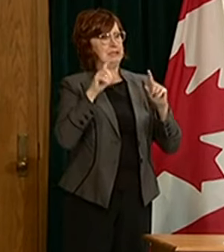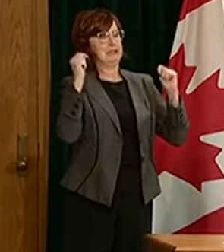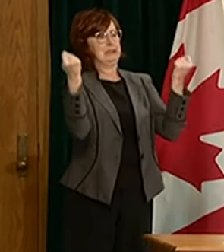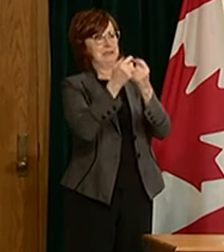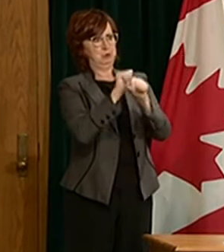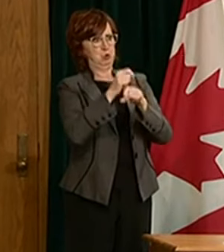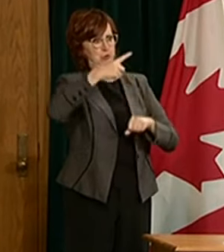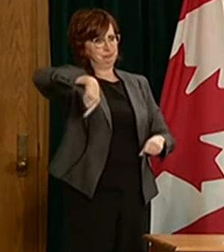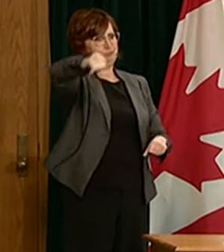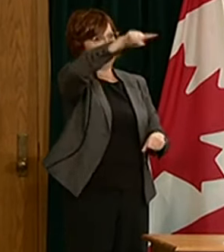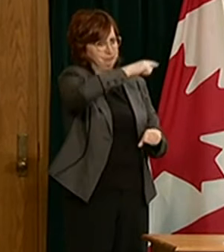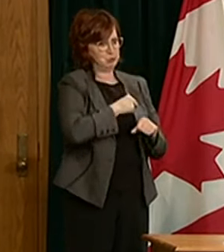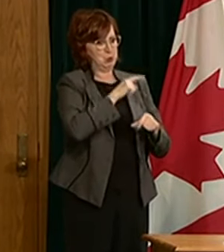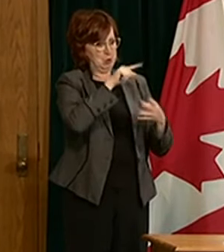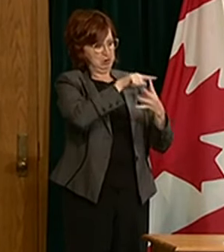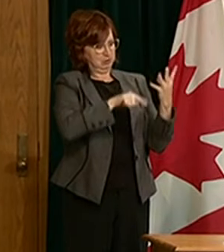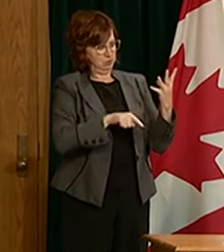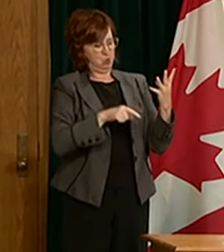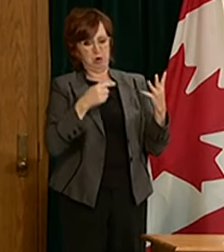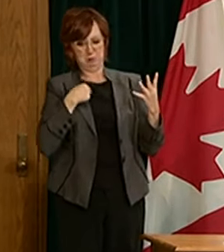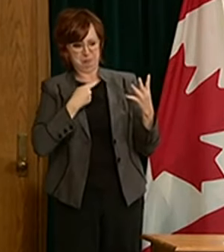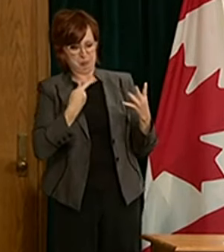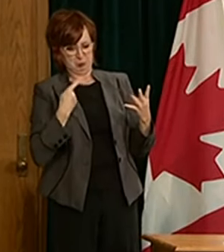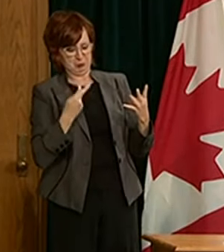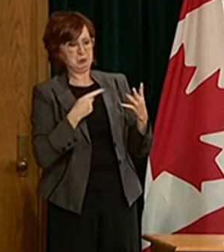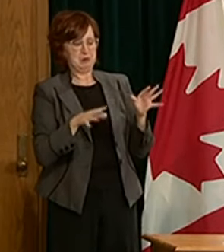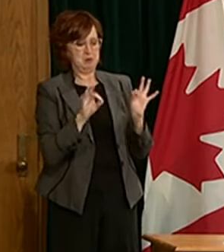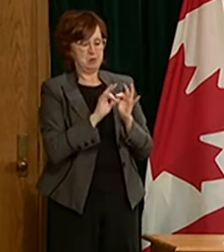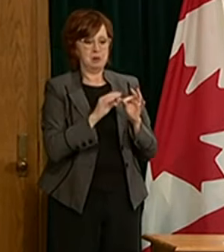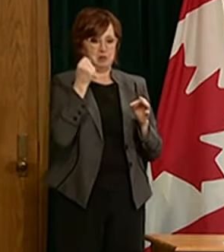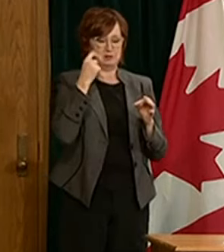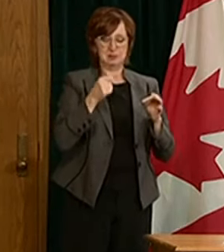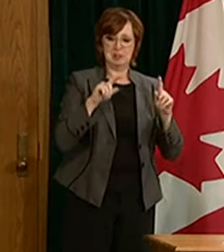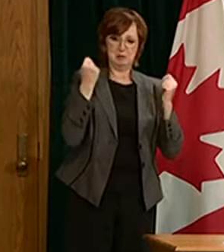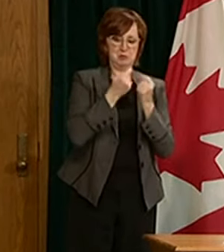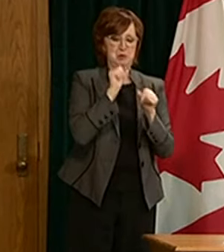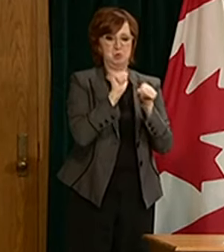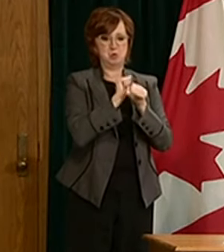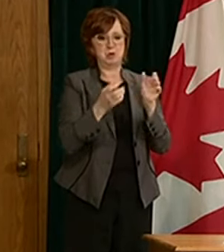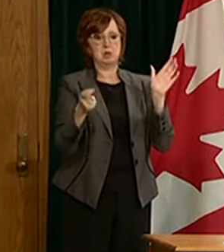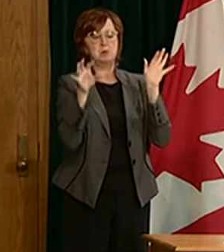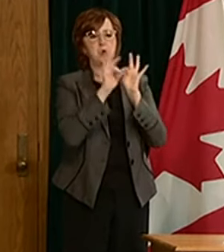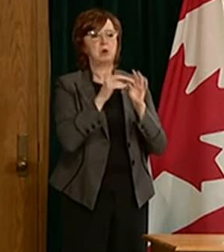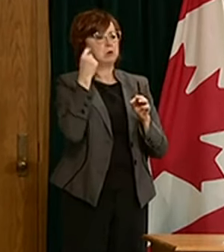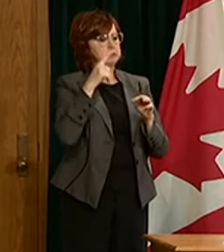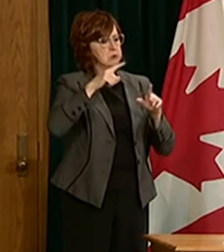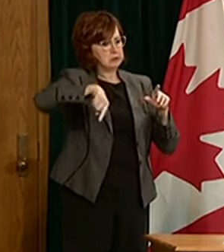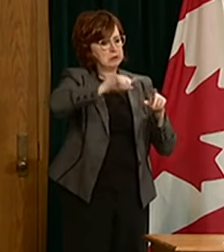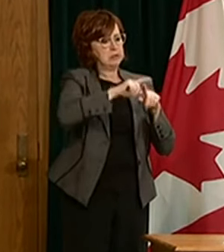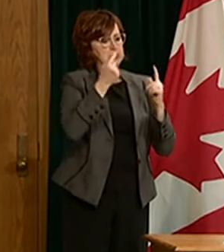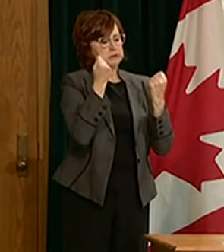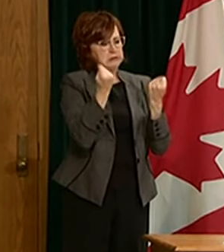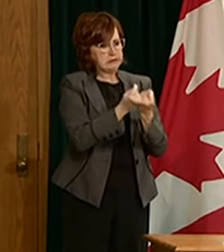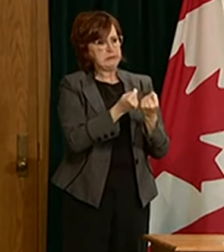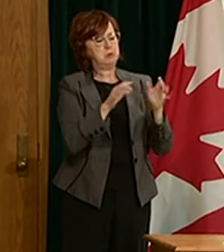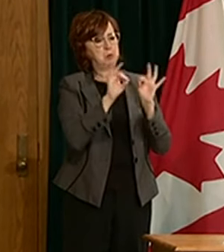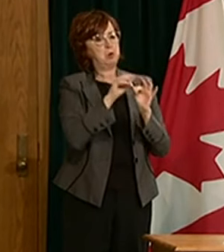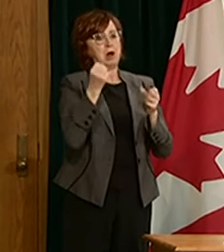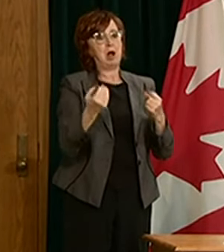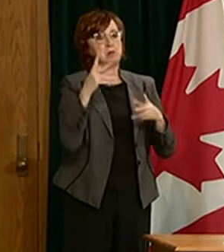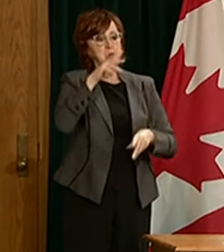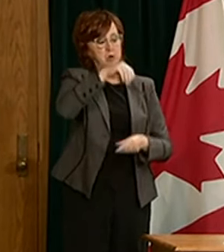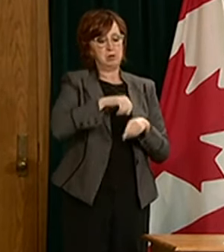attack. Our team of staff and healthcare providers is more than 44,000 strong, and we know that they're all working flat out to serve the public through this